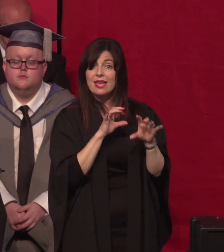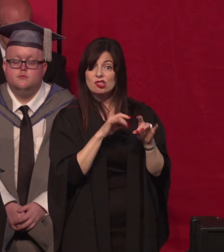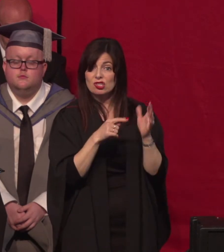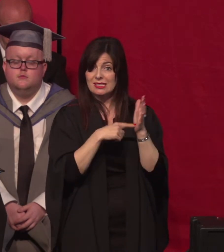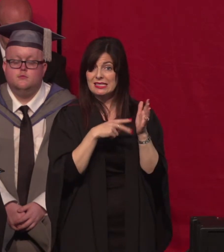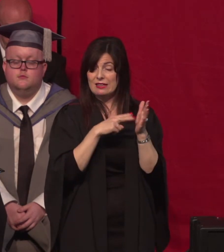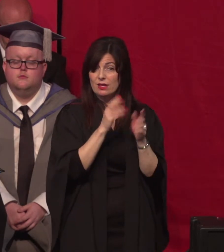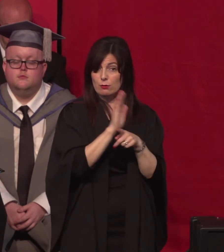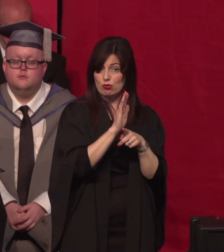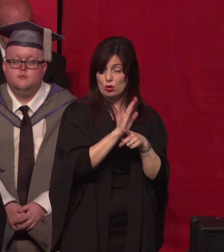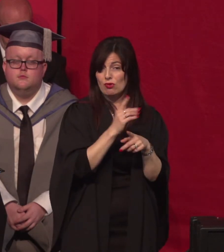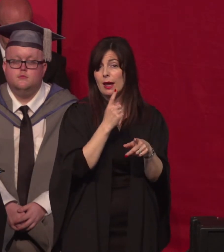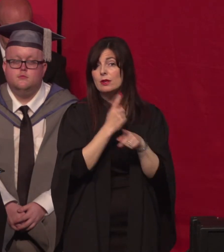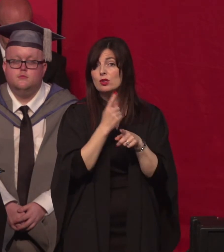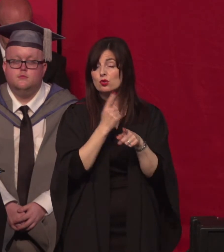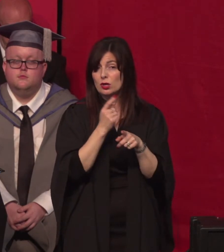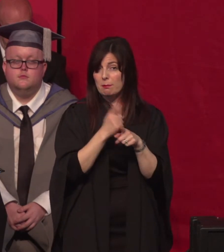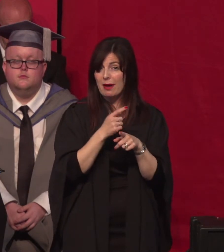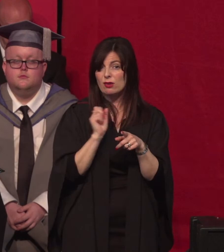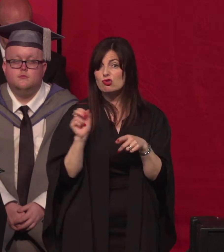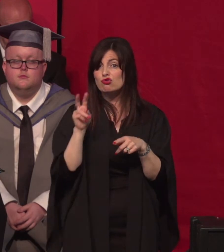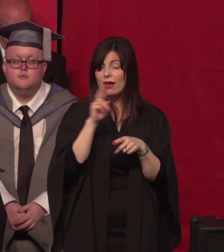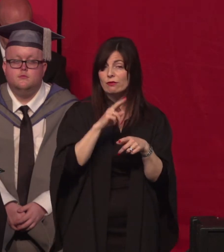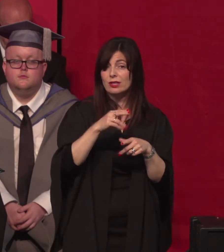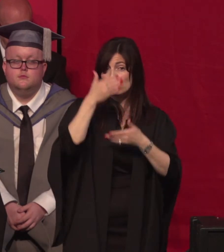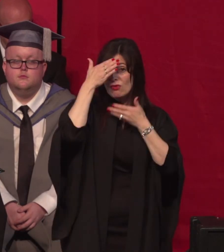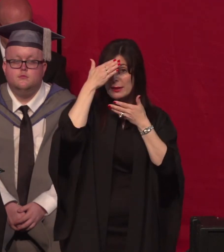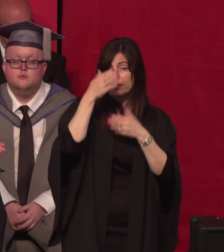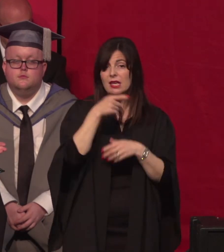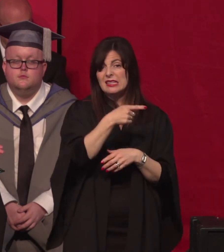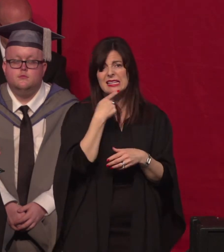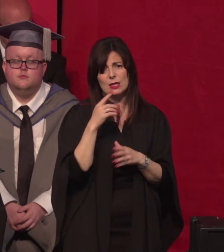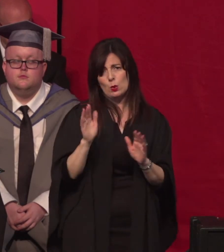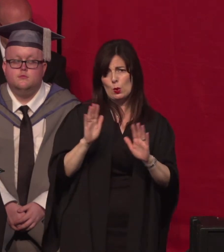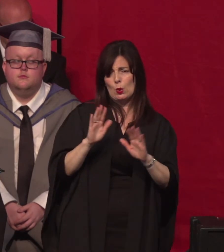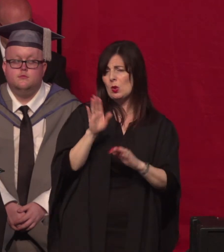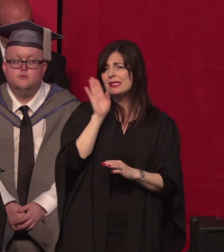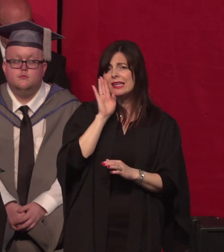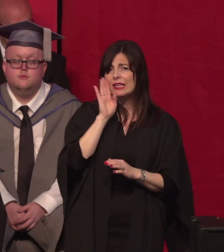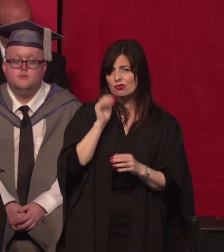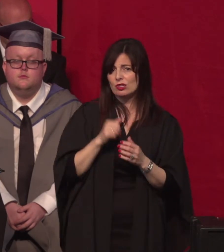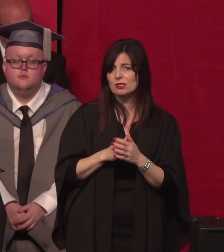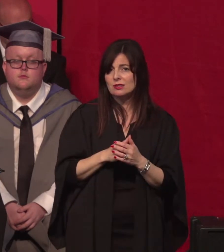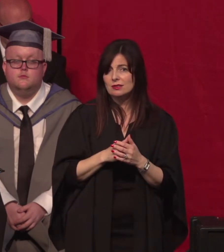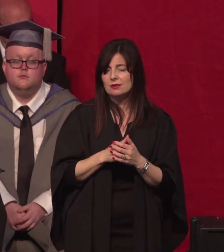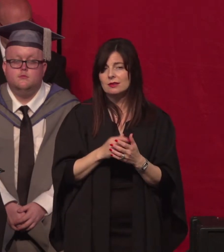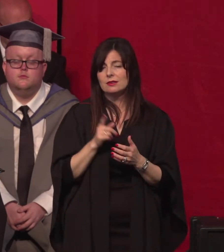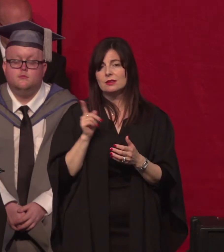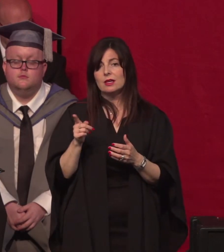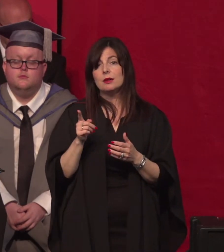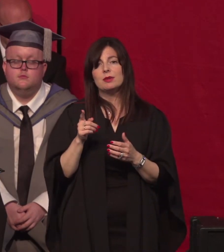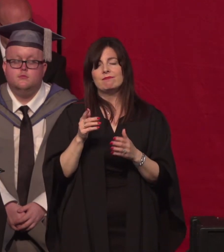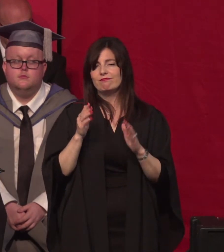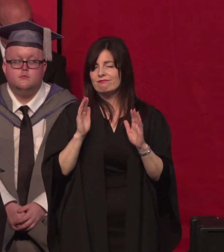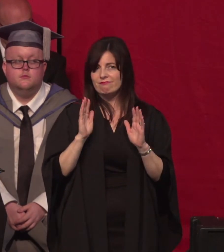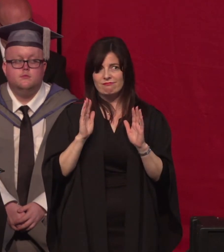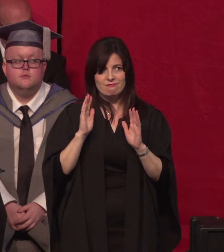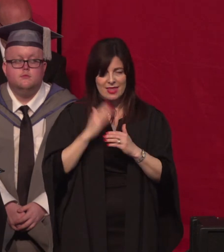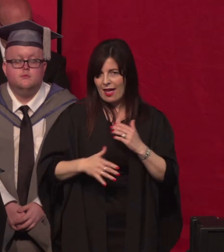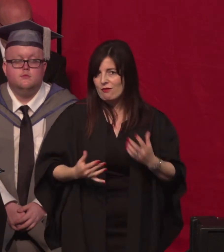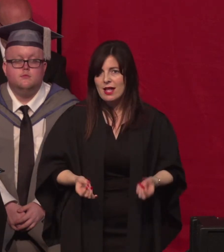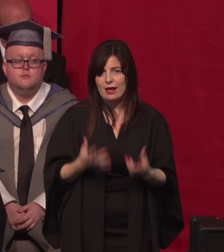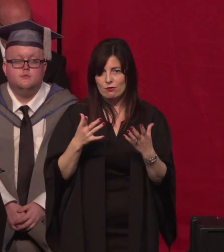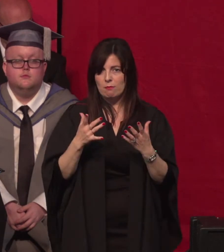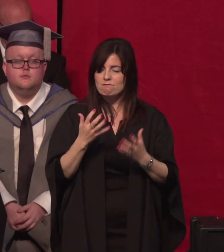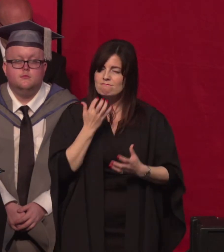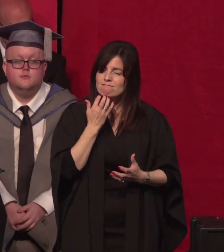documentary on travelling across Arabia was deemed, quote, to be too dangerous. He was never undeterred. He never gave